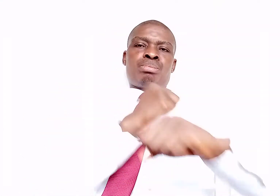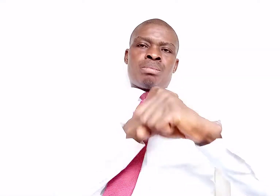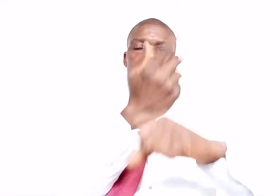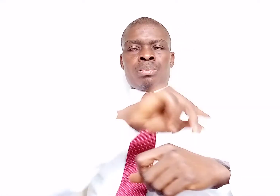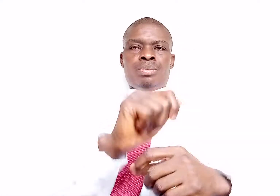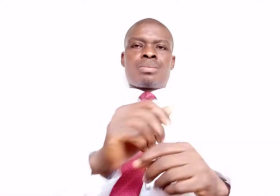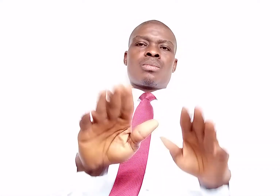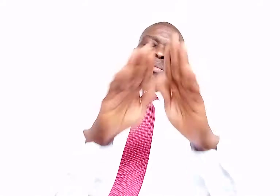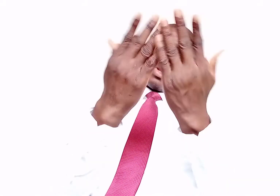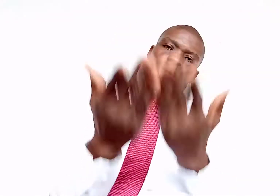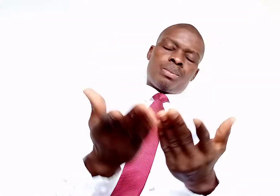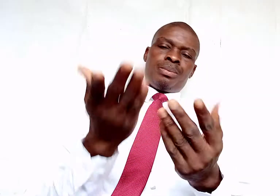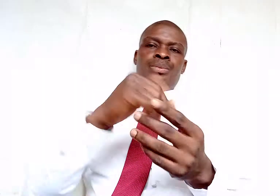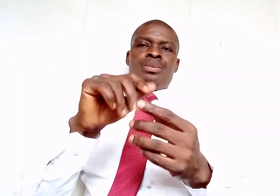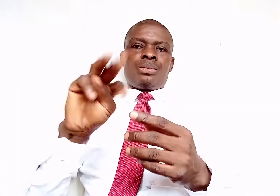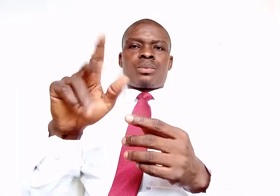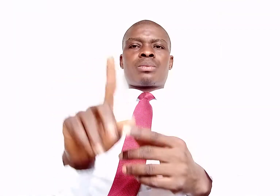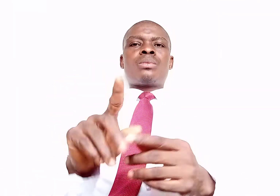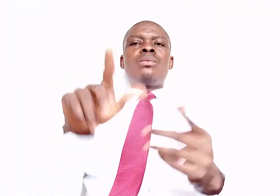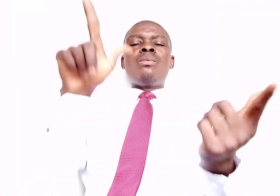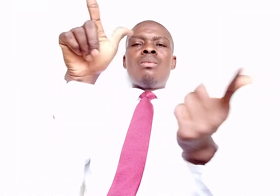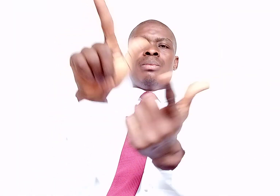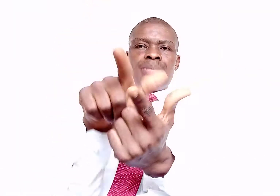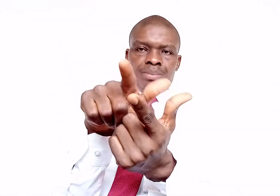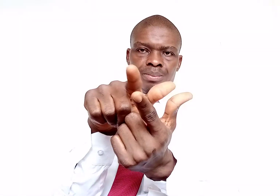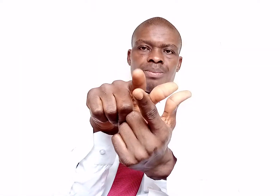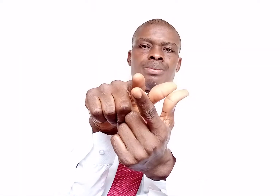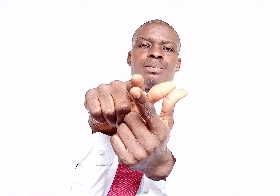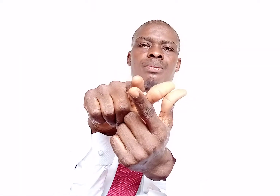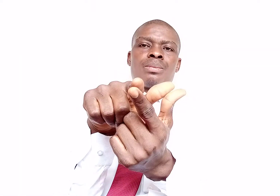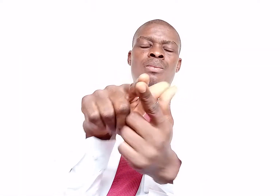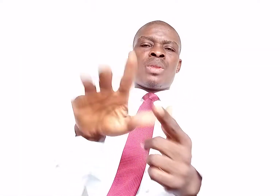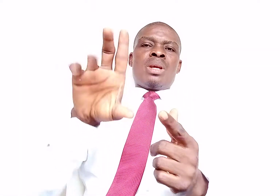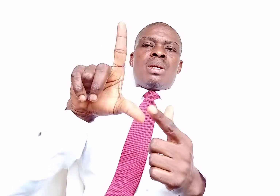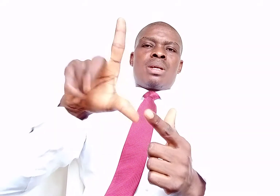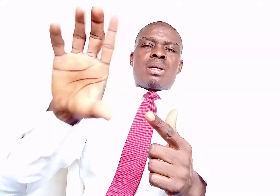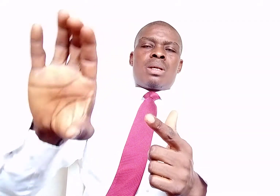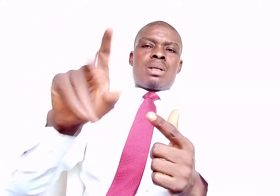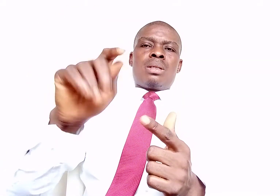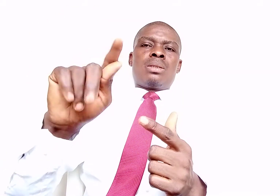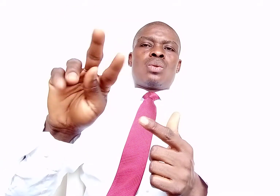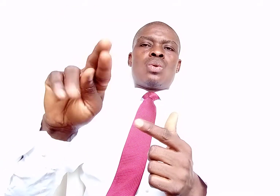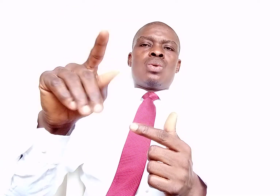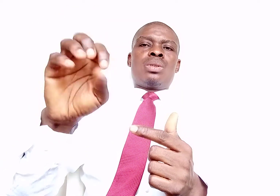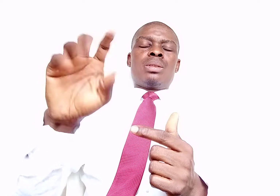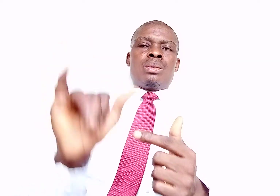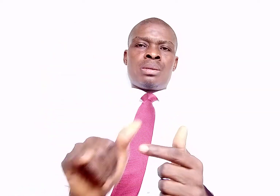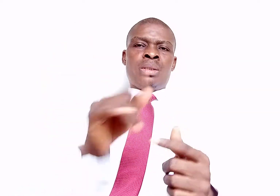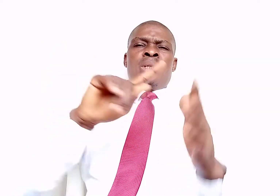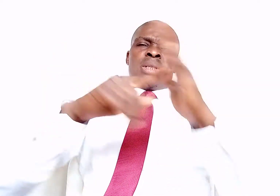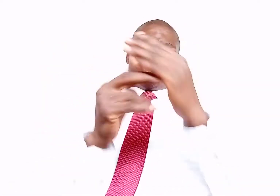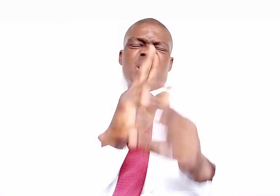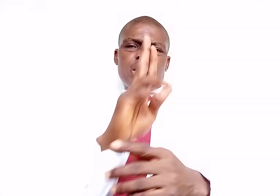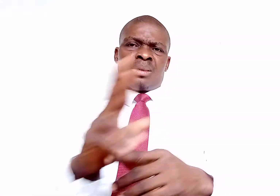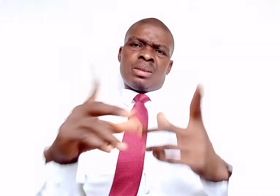of the urethra and vagina. Clitoris. This is an erectile tissue which